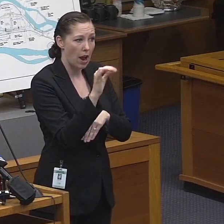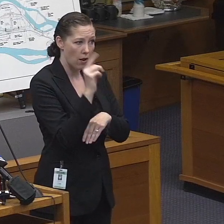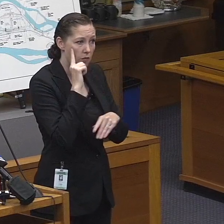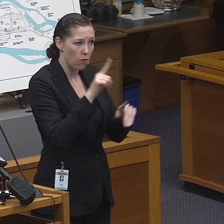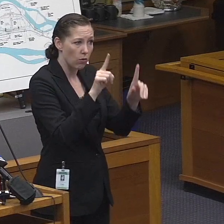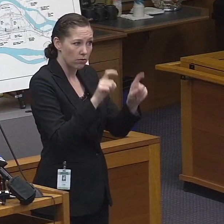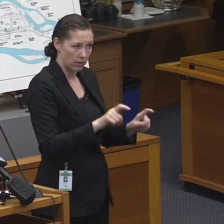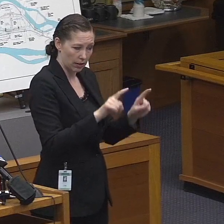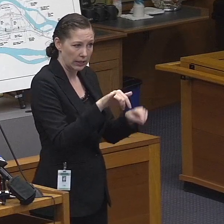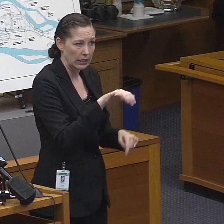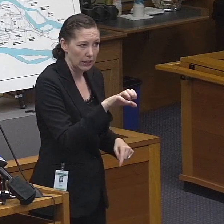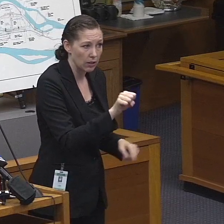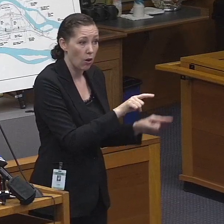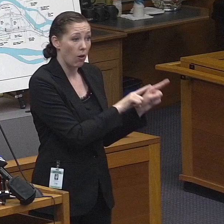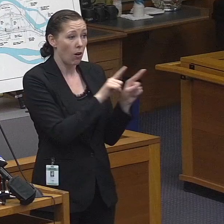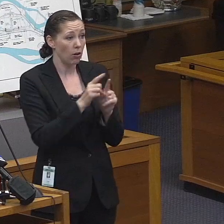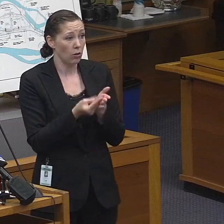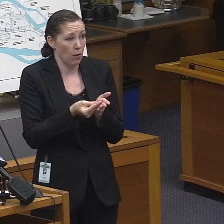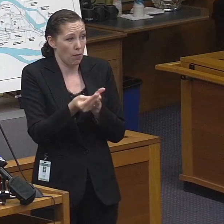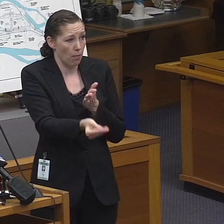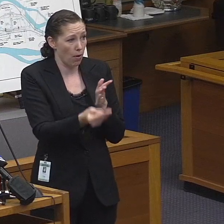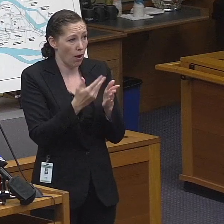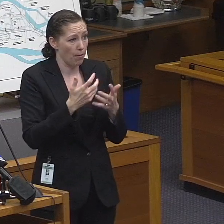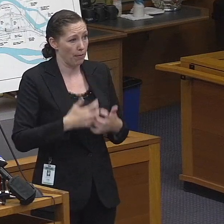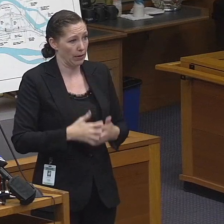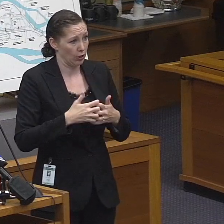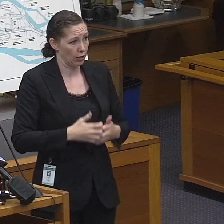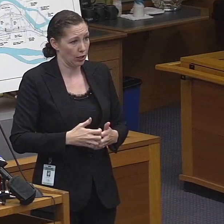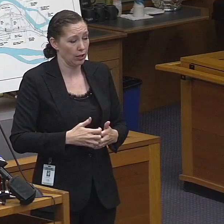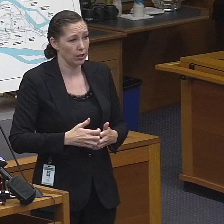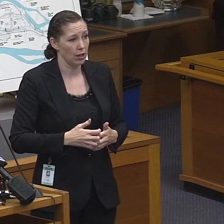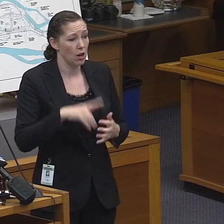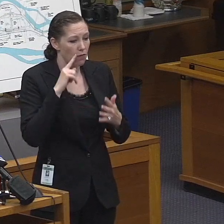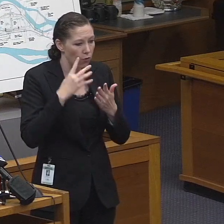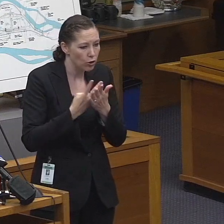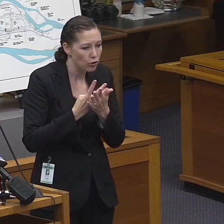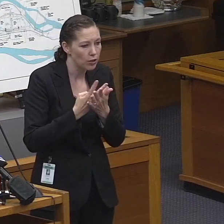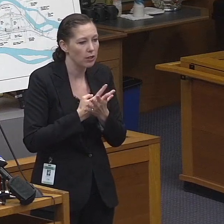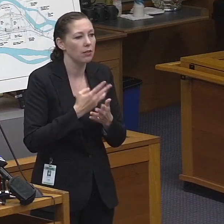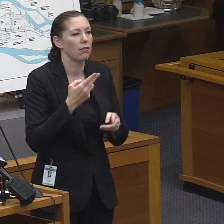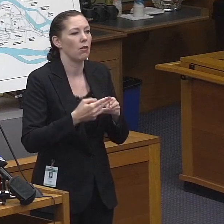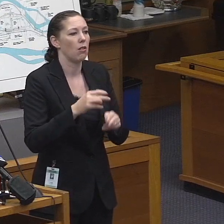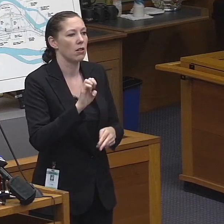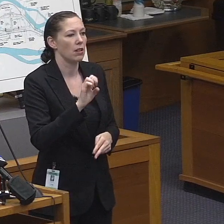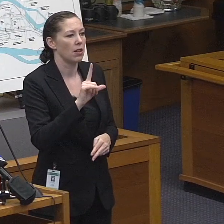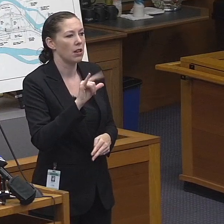However, we have purchased a machine that will allow us to do the screening test, the ELISA test,